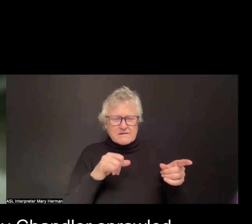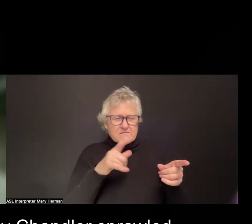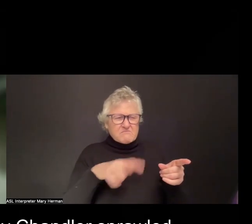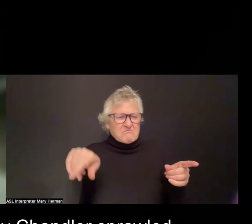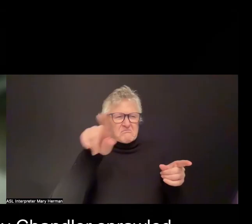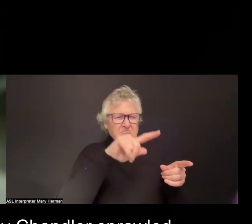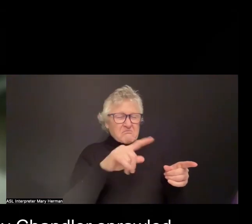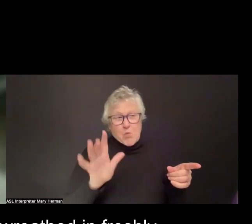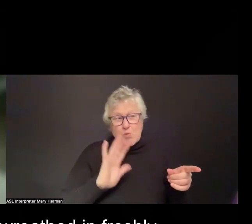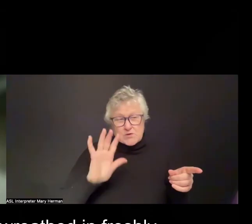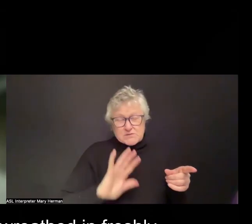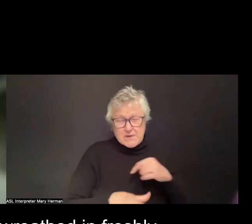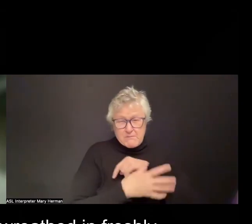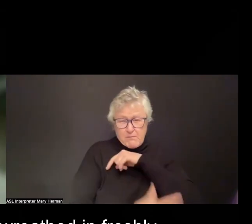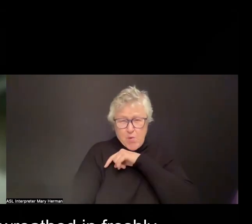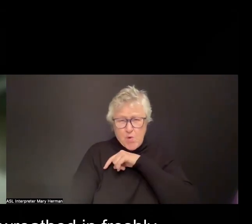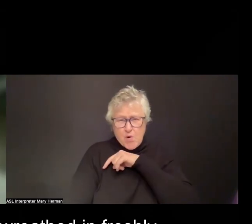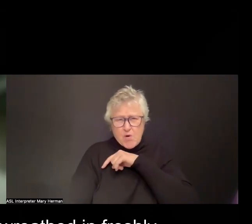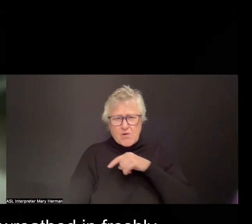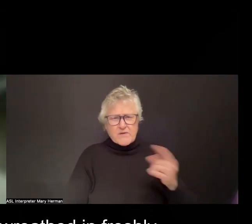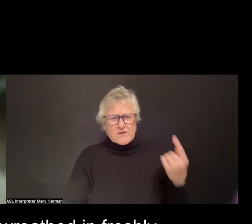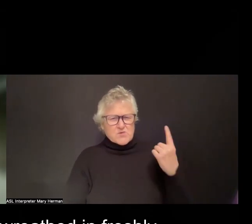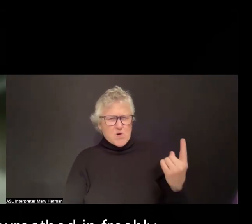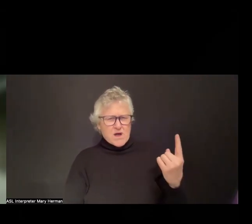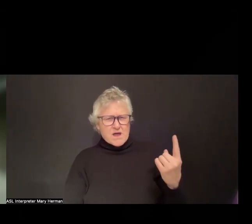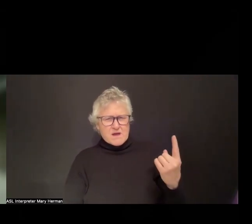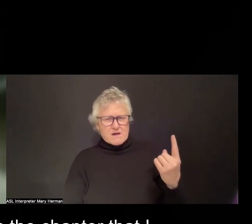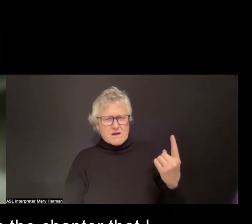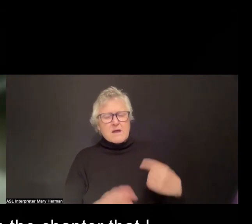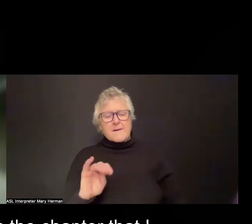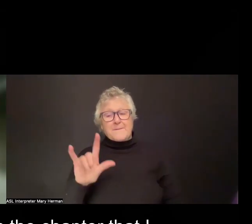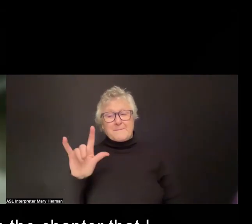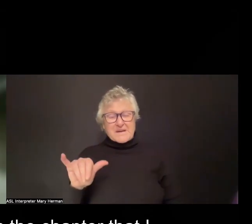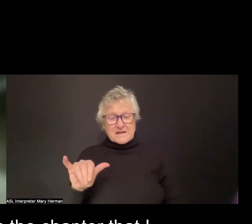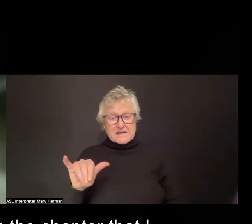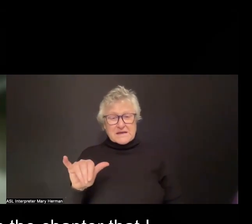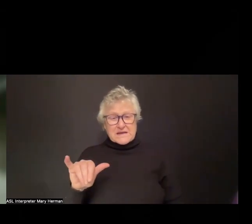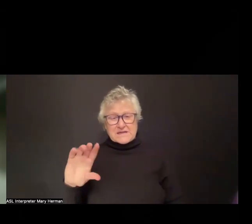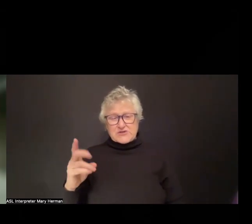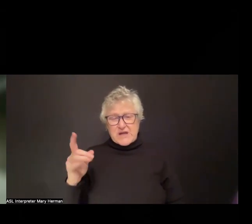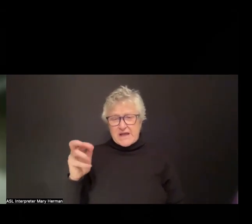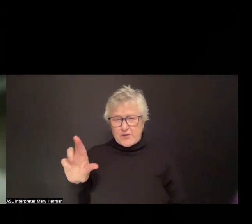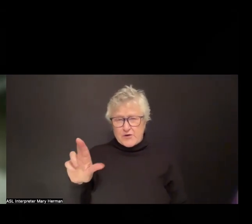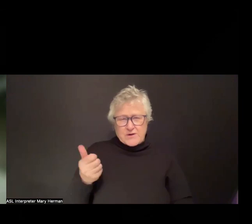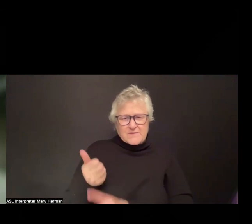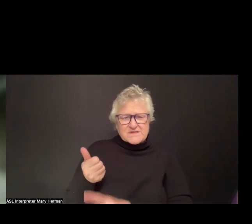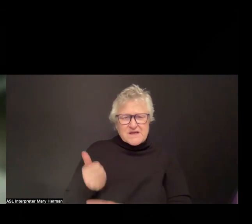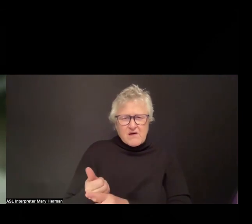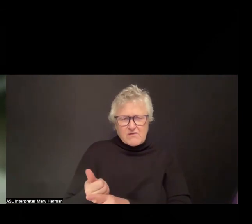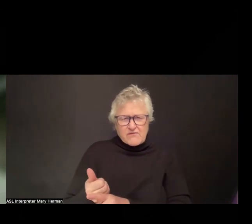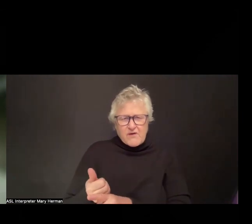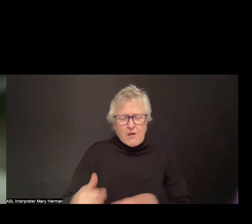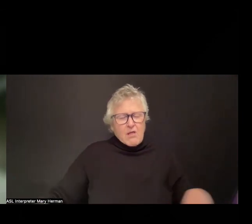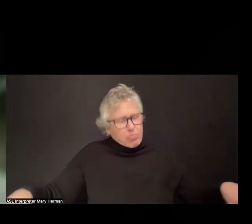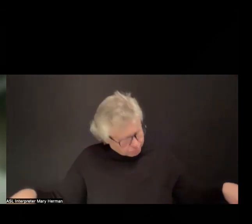stomach, his reddened teeth grimacing at me, wreathed in freshly beaten sheets. Sorry, that's from the chapter that skipped. I